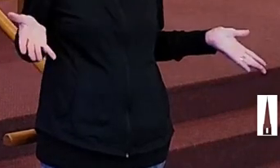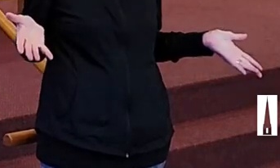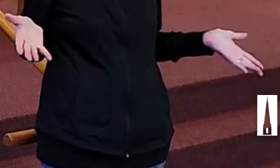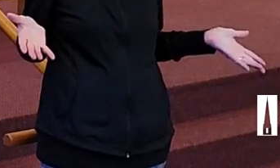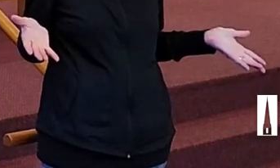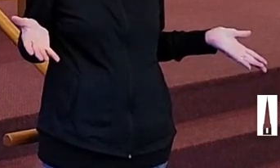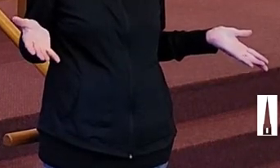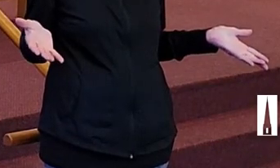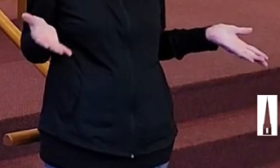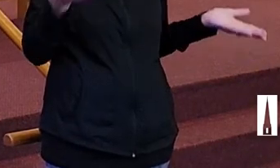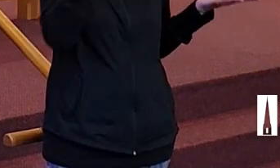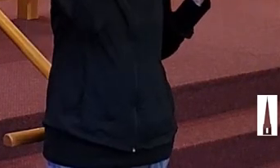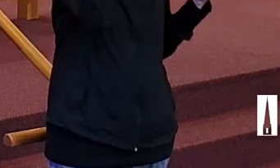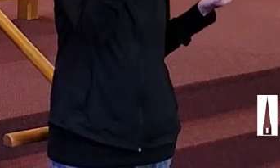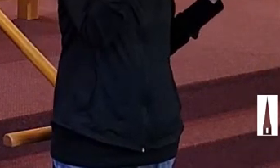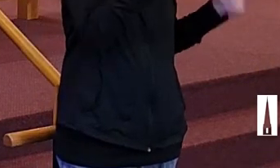fully again.